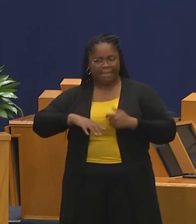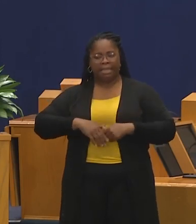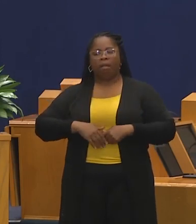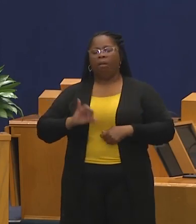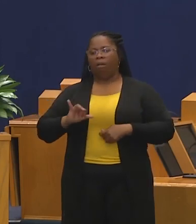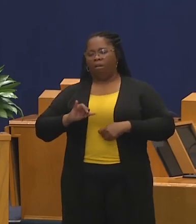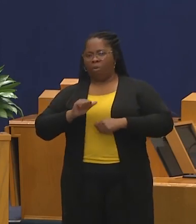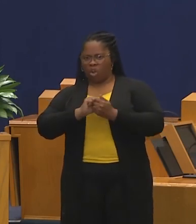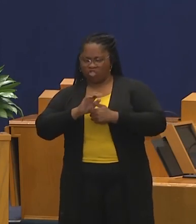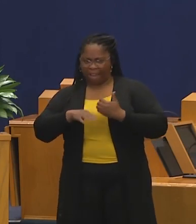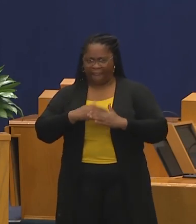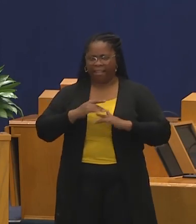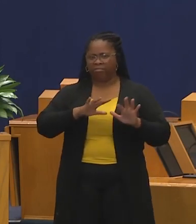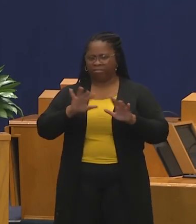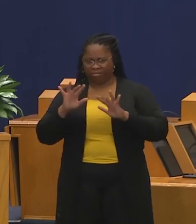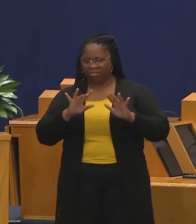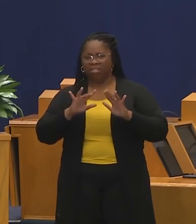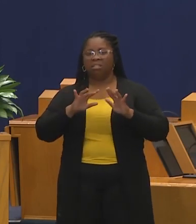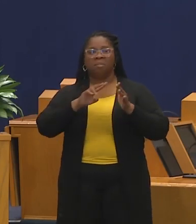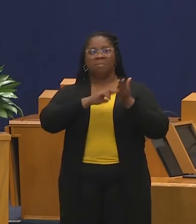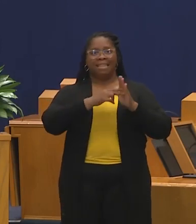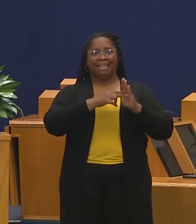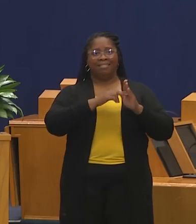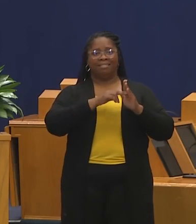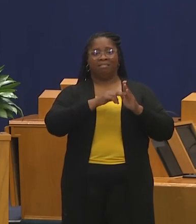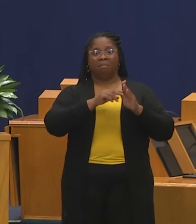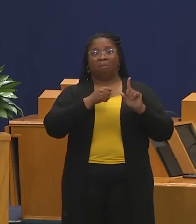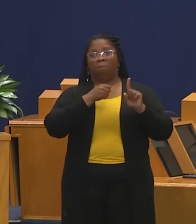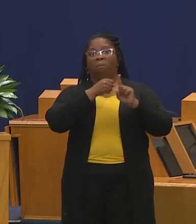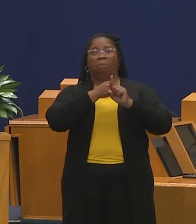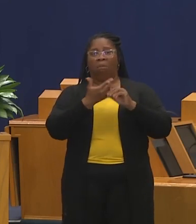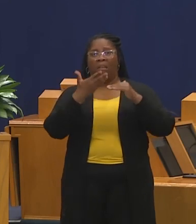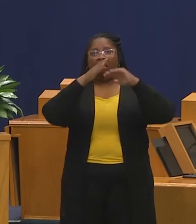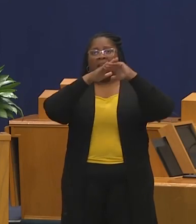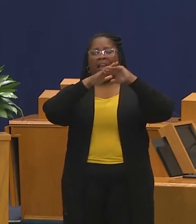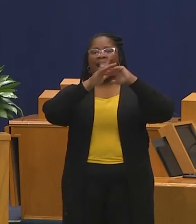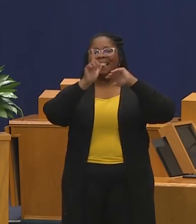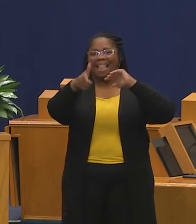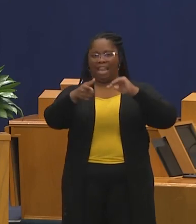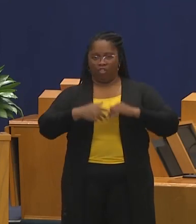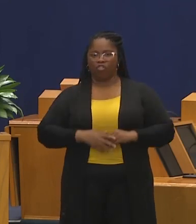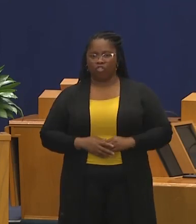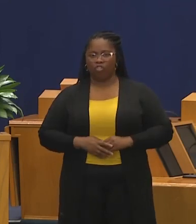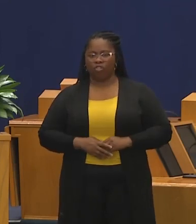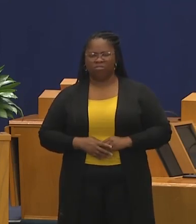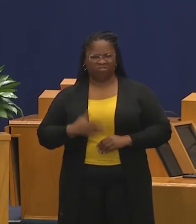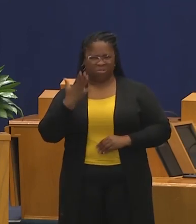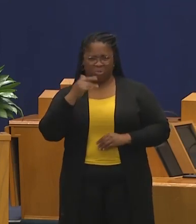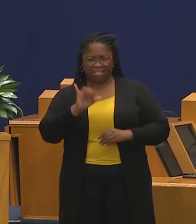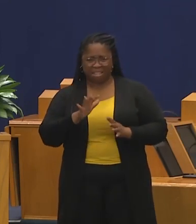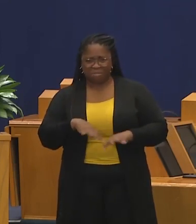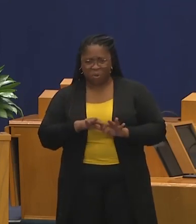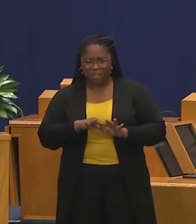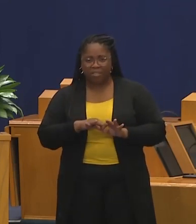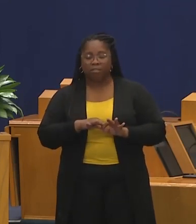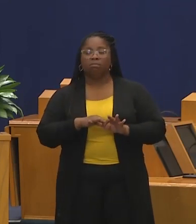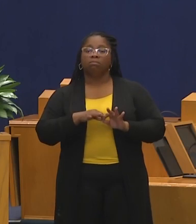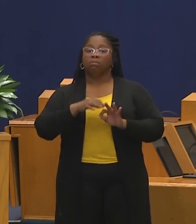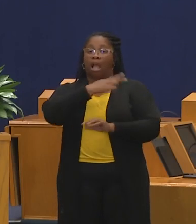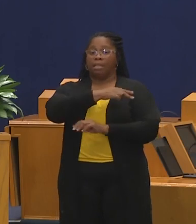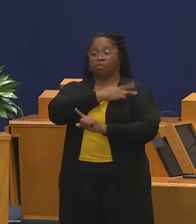to push out that peak in time. This is very important for a number of reasons. From the hospital perspective,